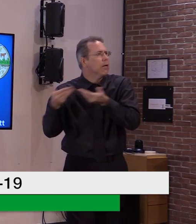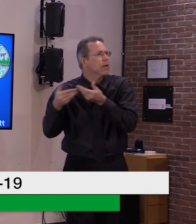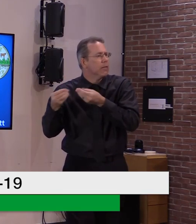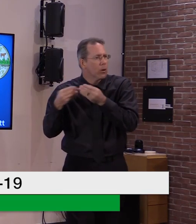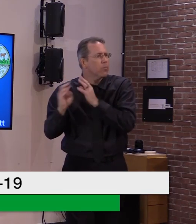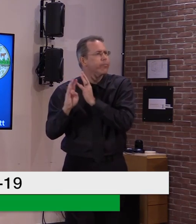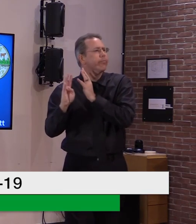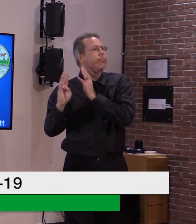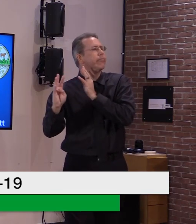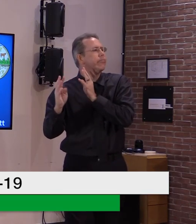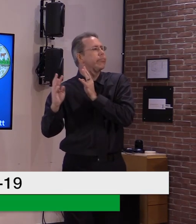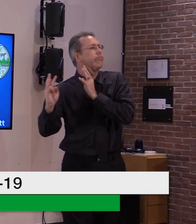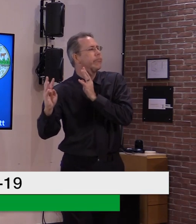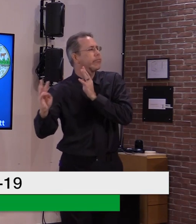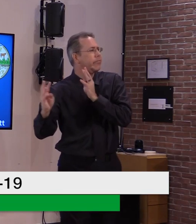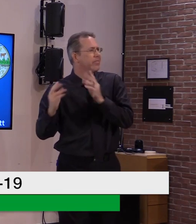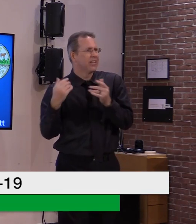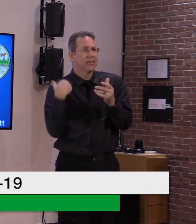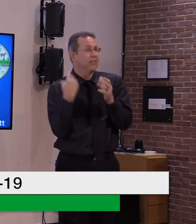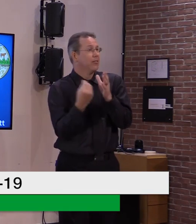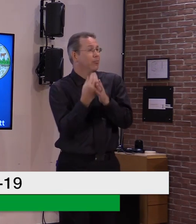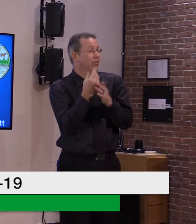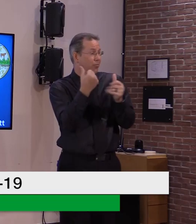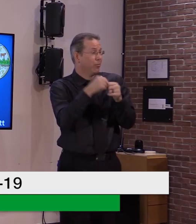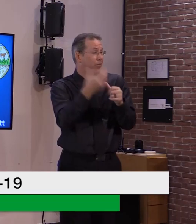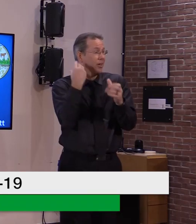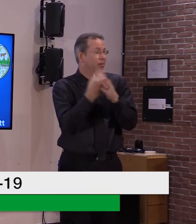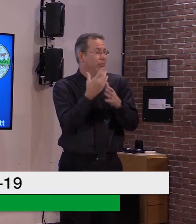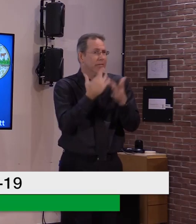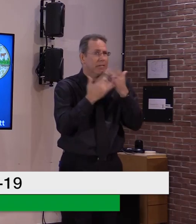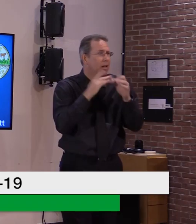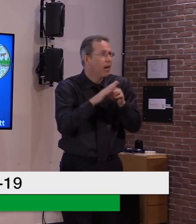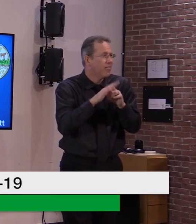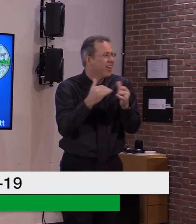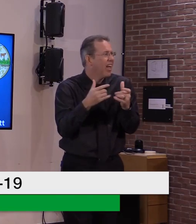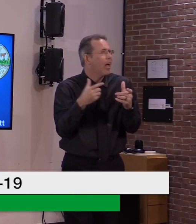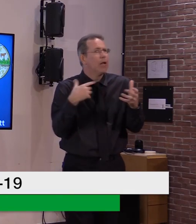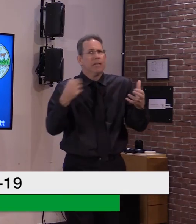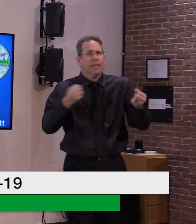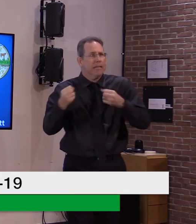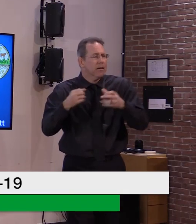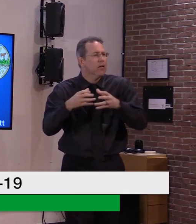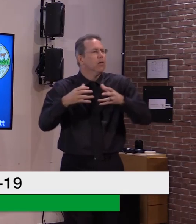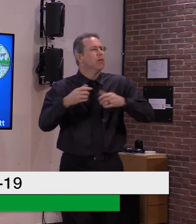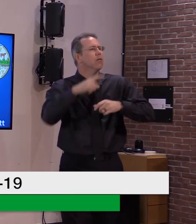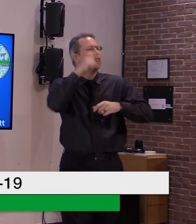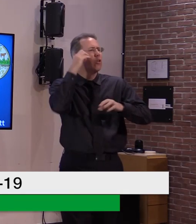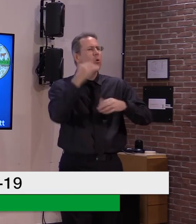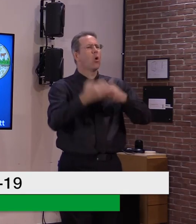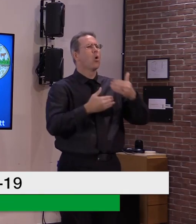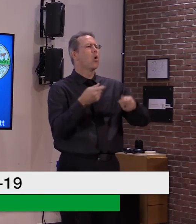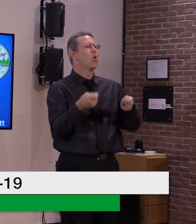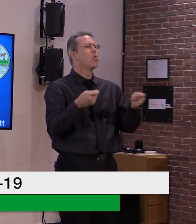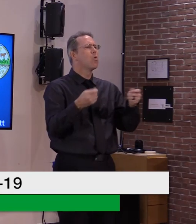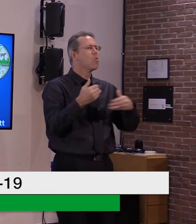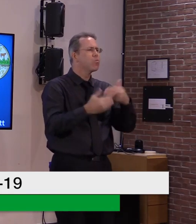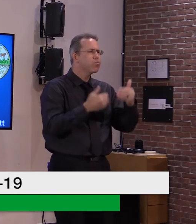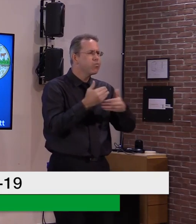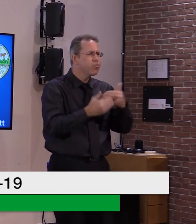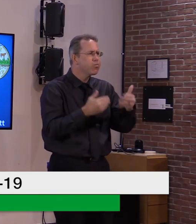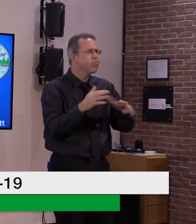beginning but we're we're catching up now and we're adding contact racers every single day secretary